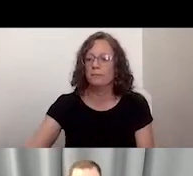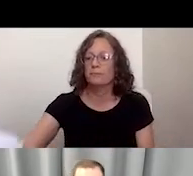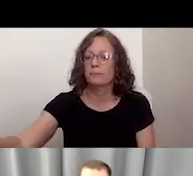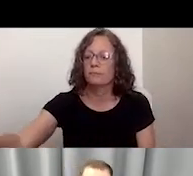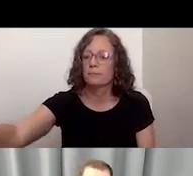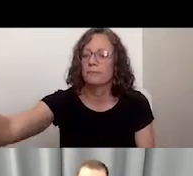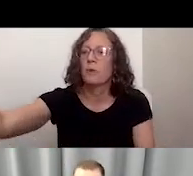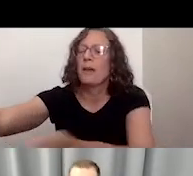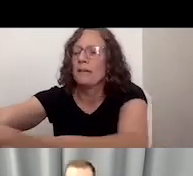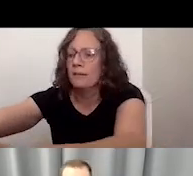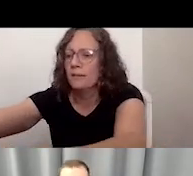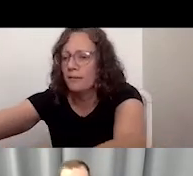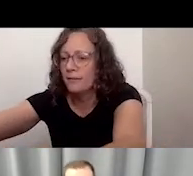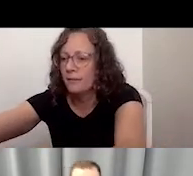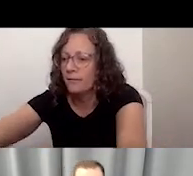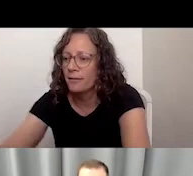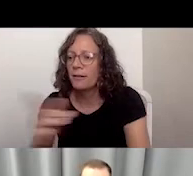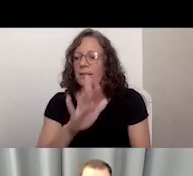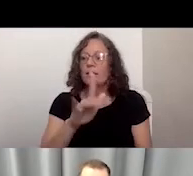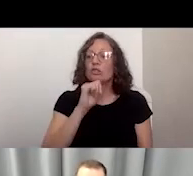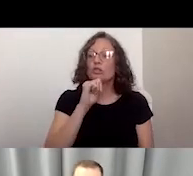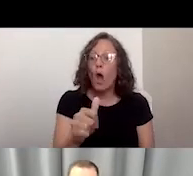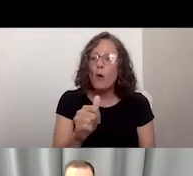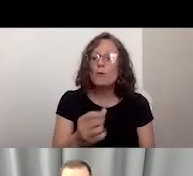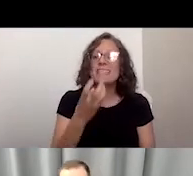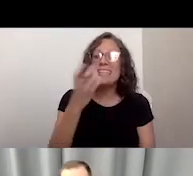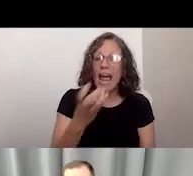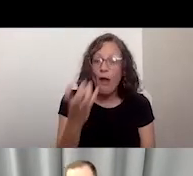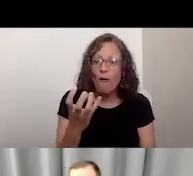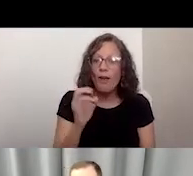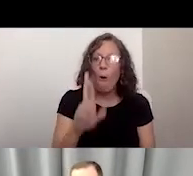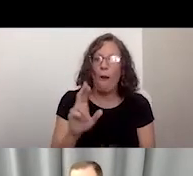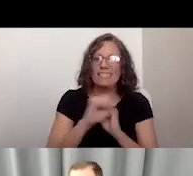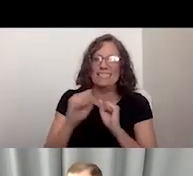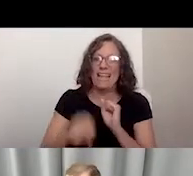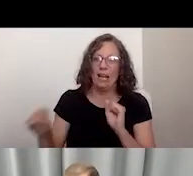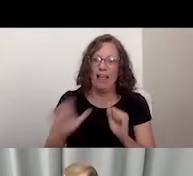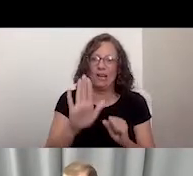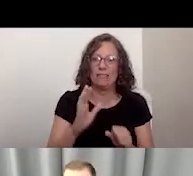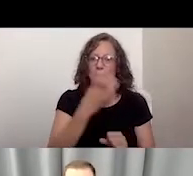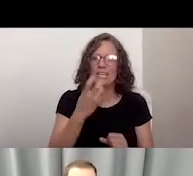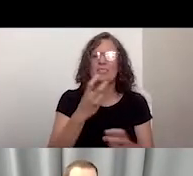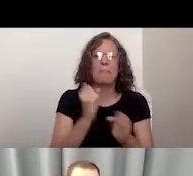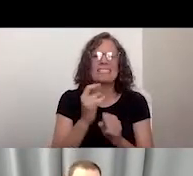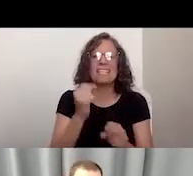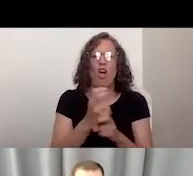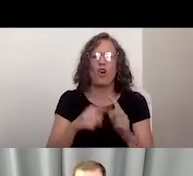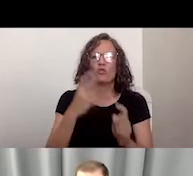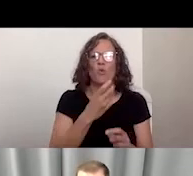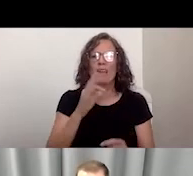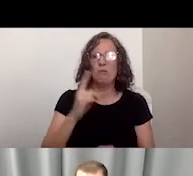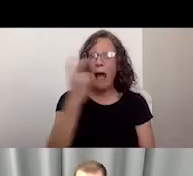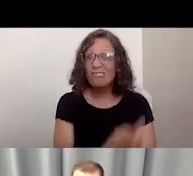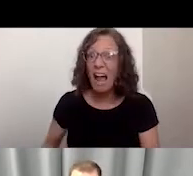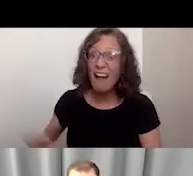masks, and we understand and respect that. Do what you need to do to feel safe. Don't yell. And don't exaggerate your